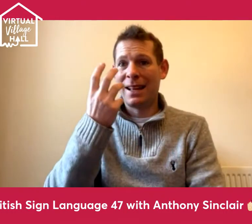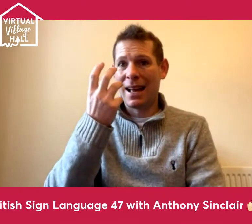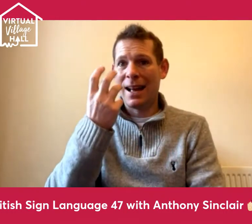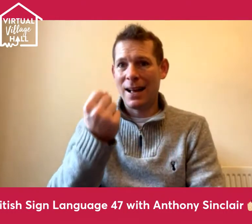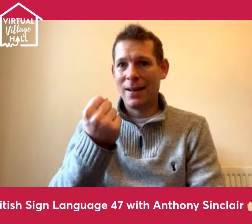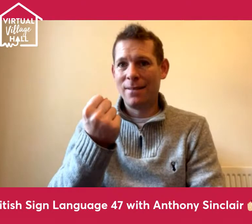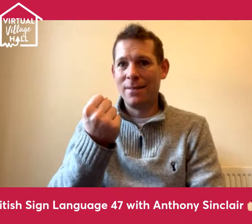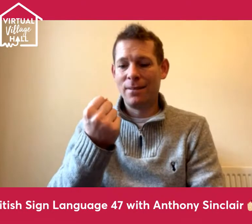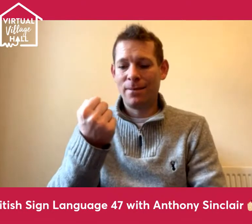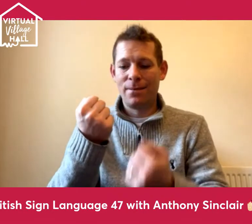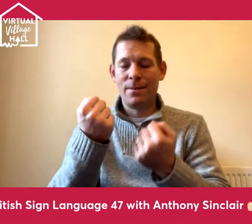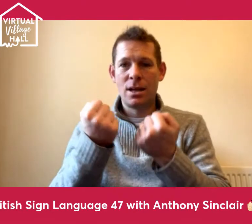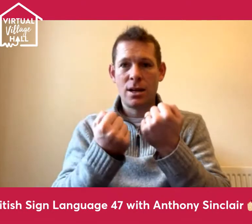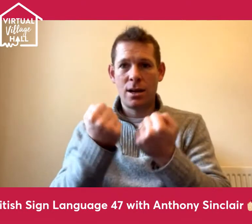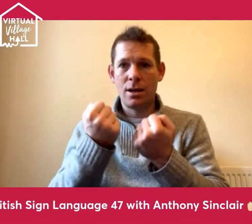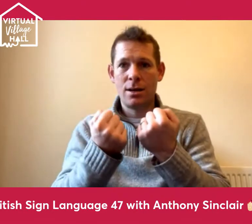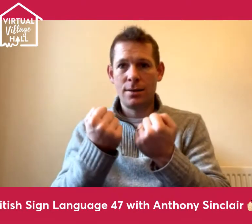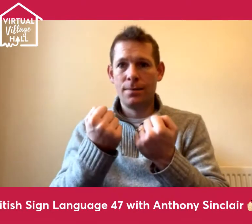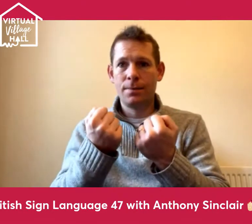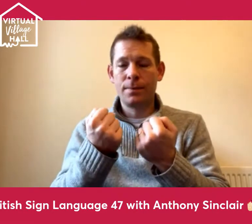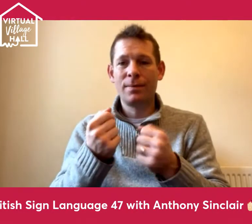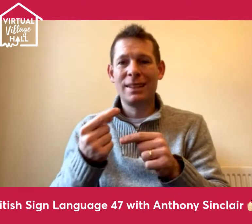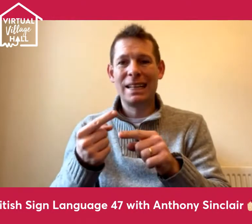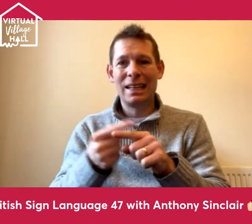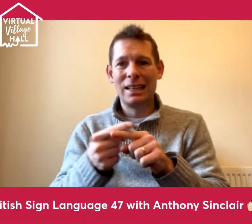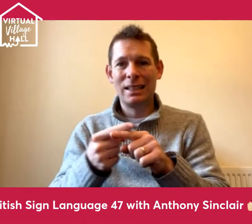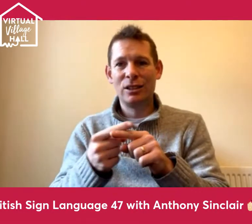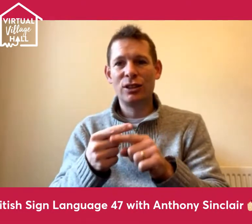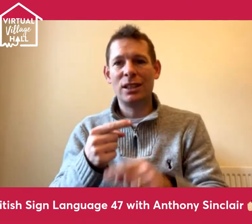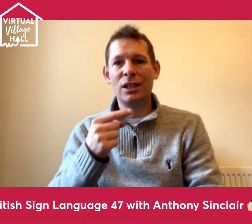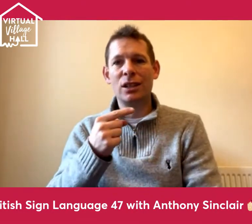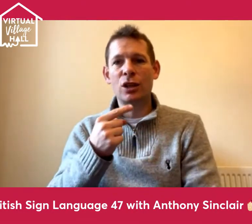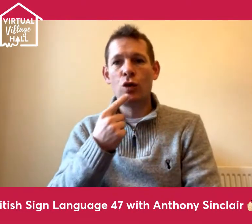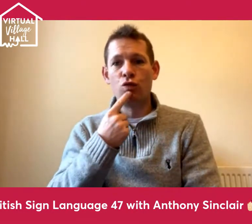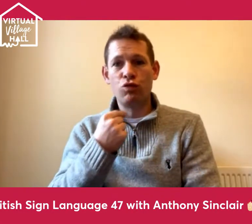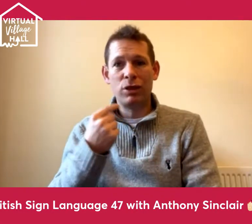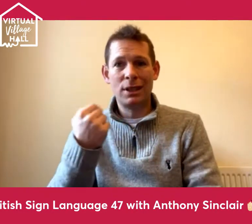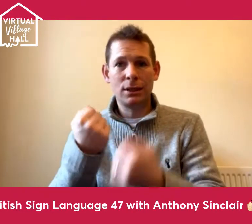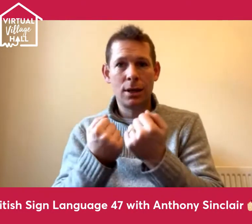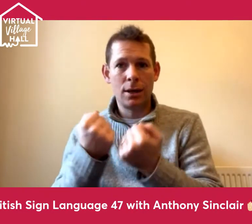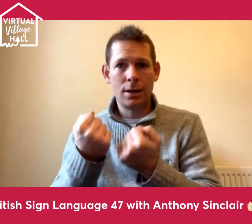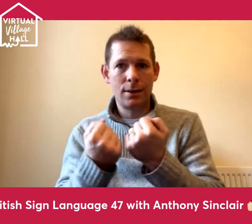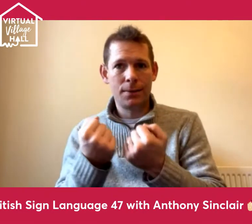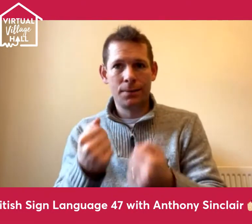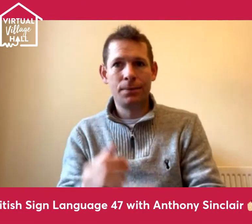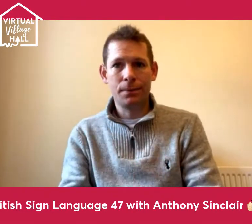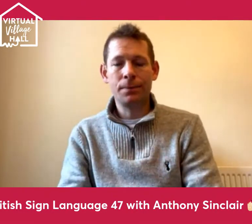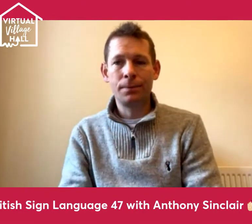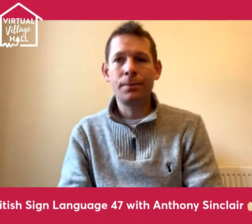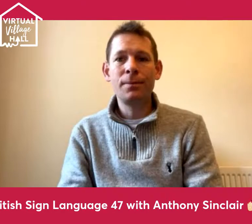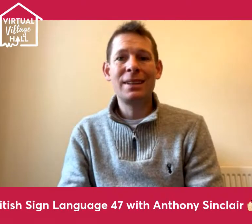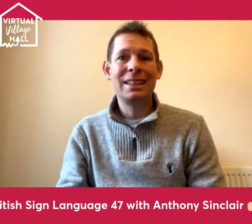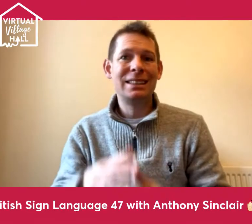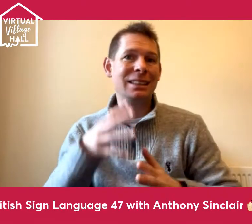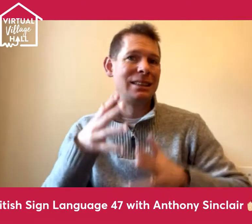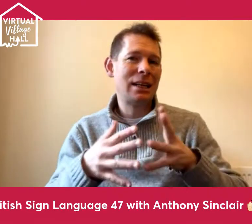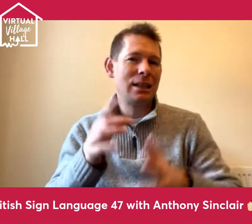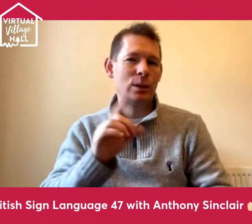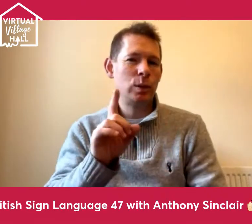So if you want to say I have a car, it's I, car, have. And if you want to say it's a red